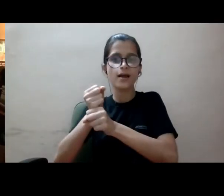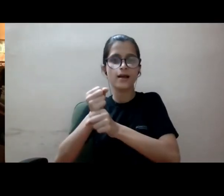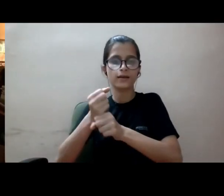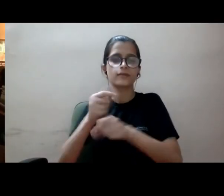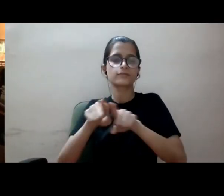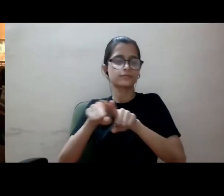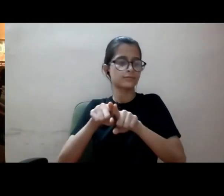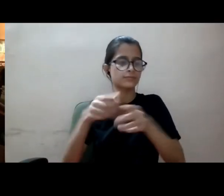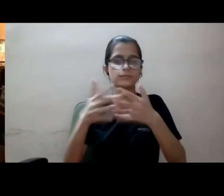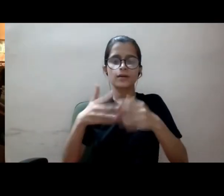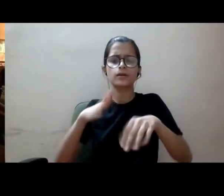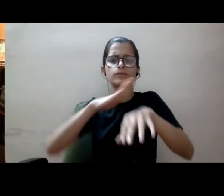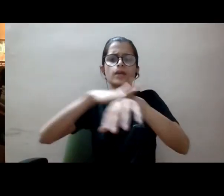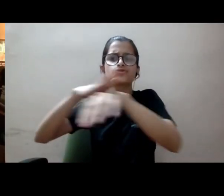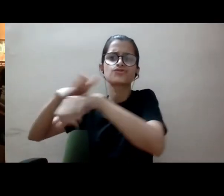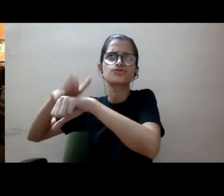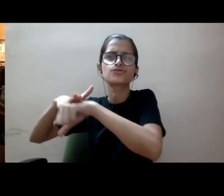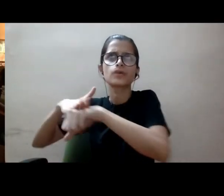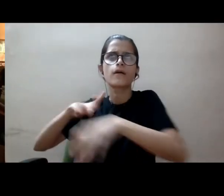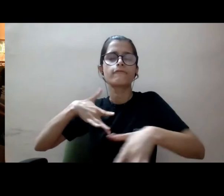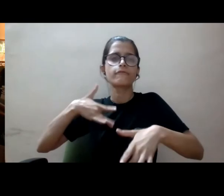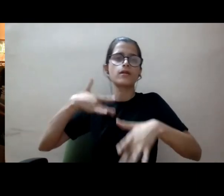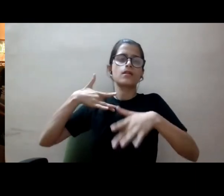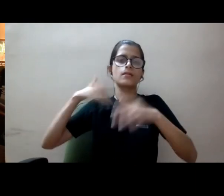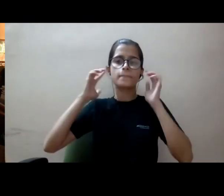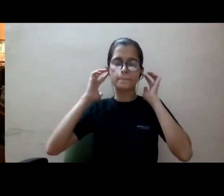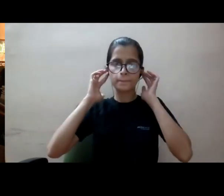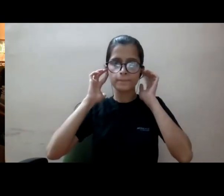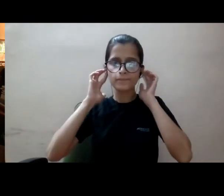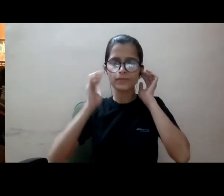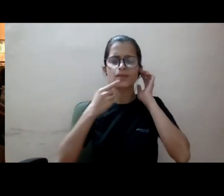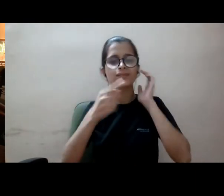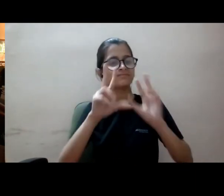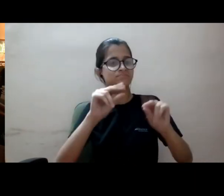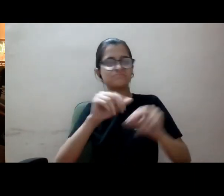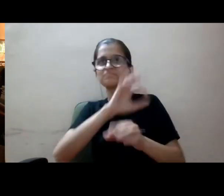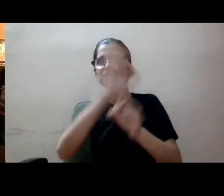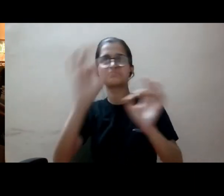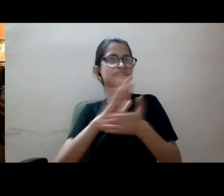touch? Right? Well, nobody. One was actively discouraged, actually.